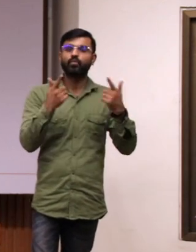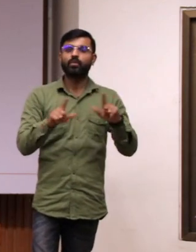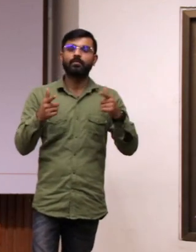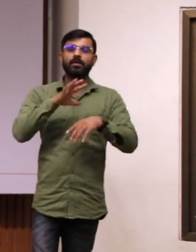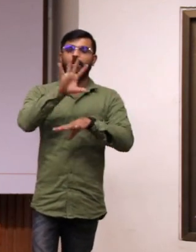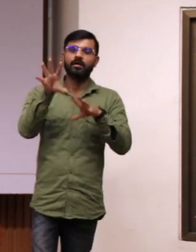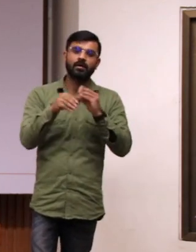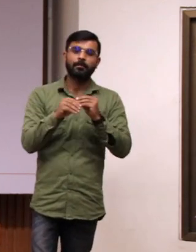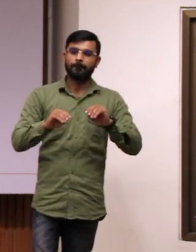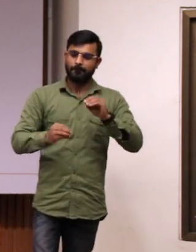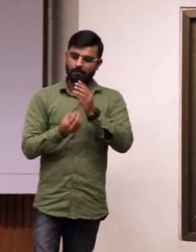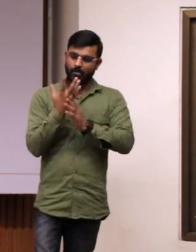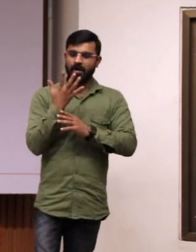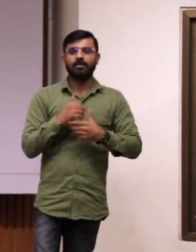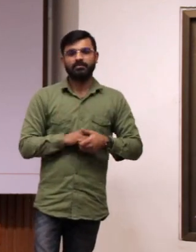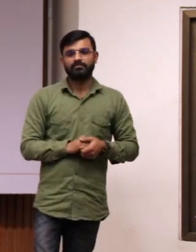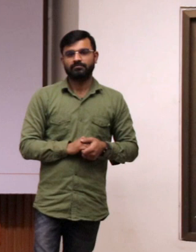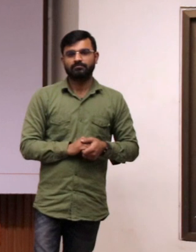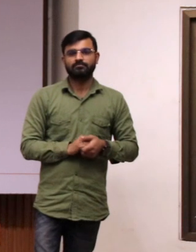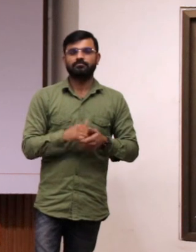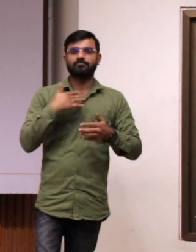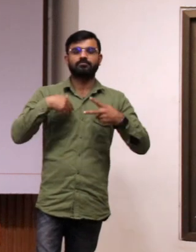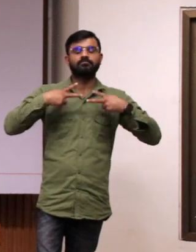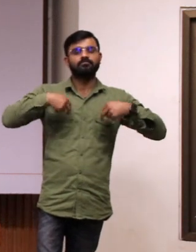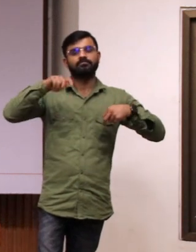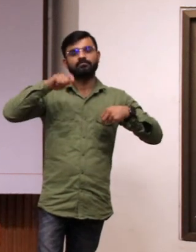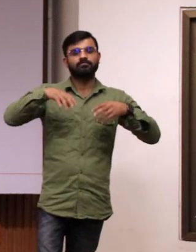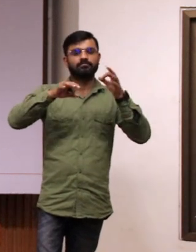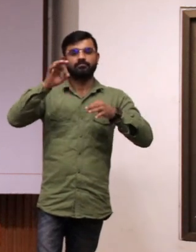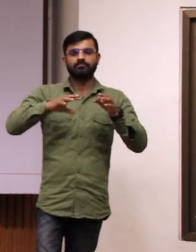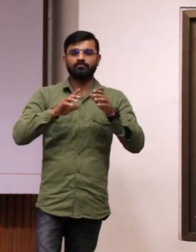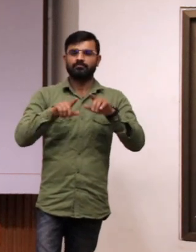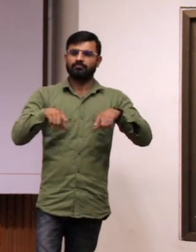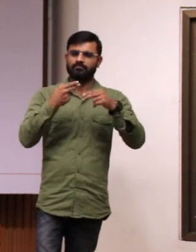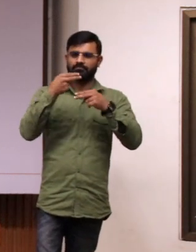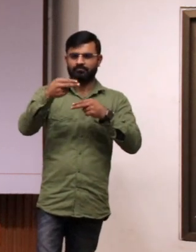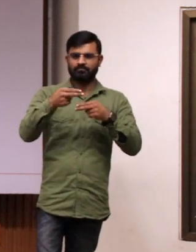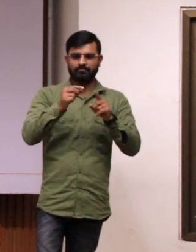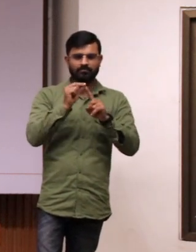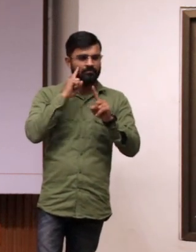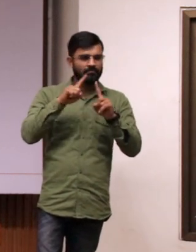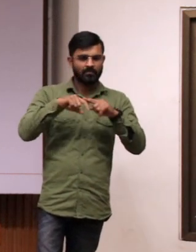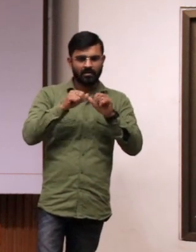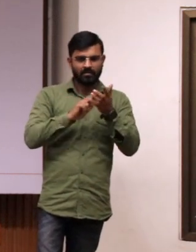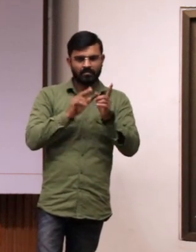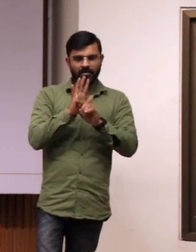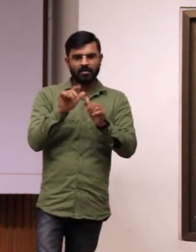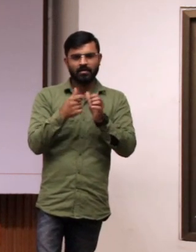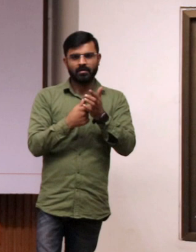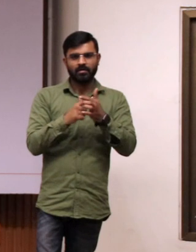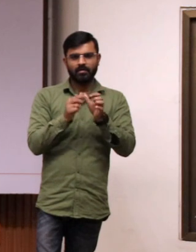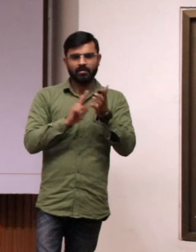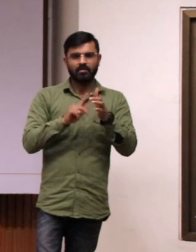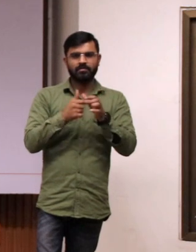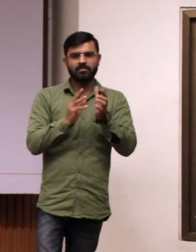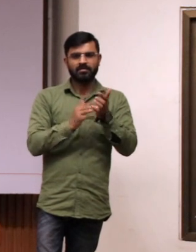it, for a plantation by a judge. Of what plant? You had pilkhan, you had arjun, you had